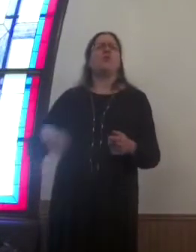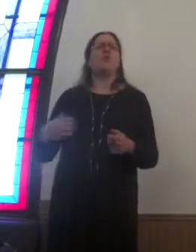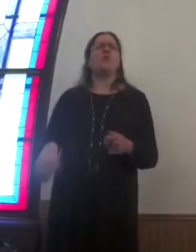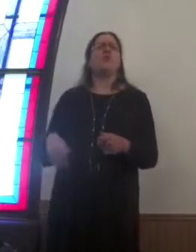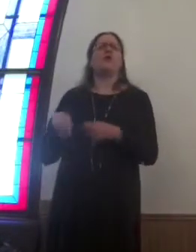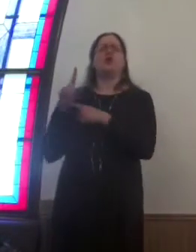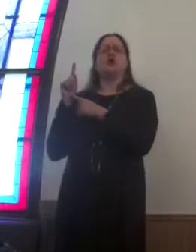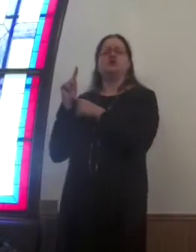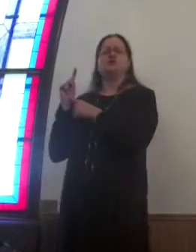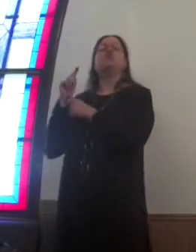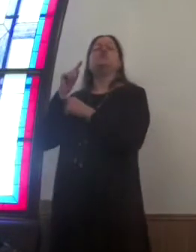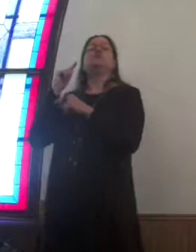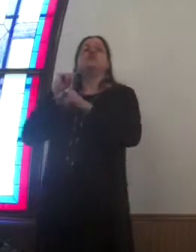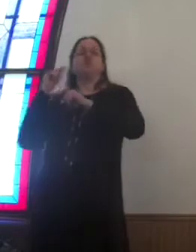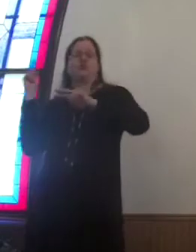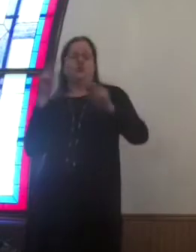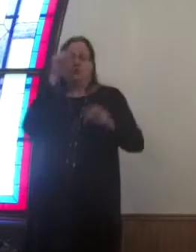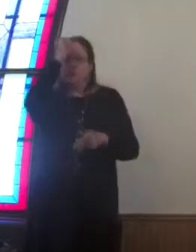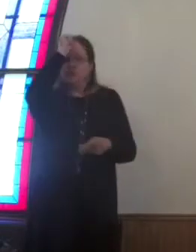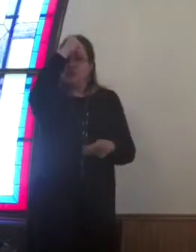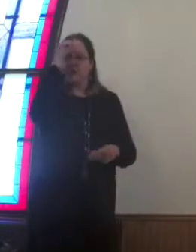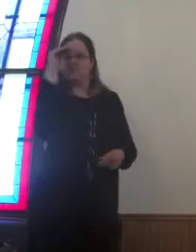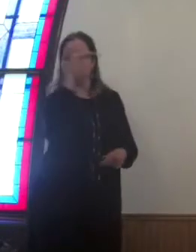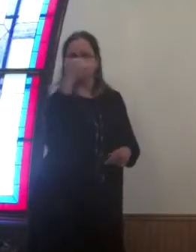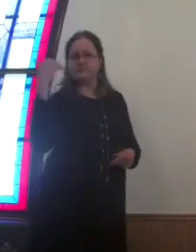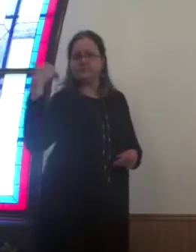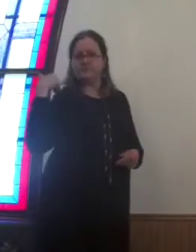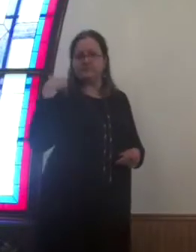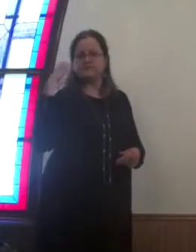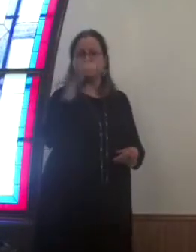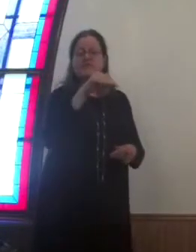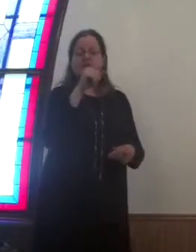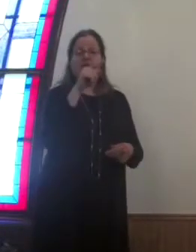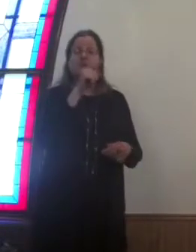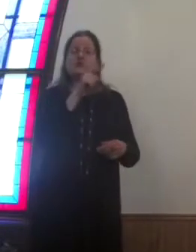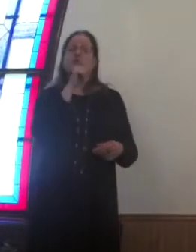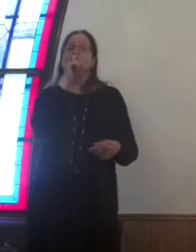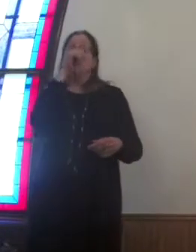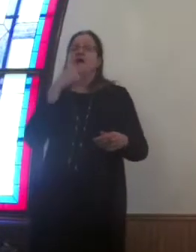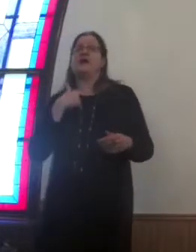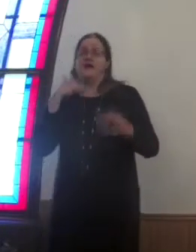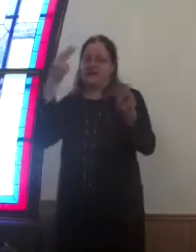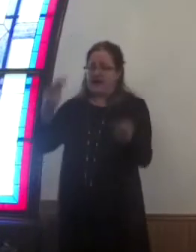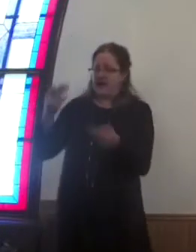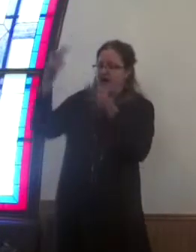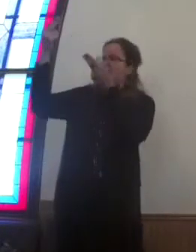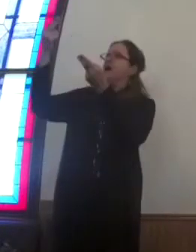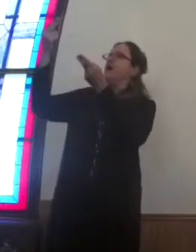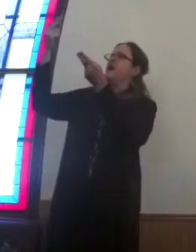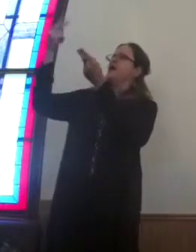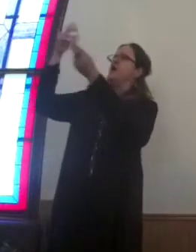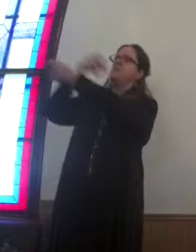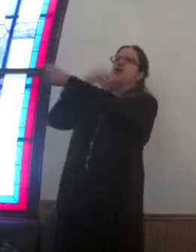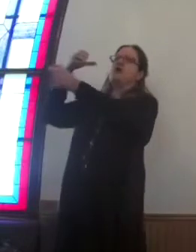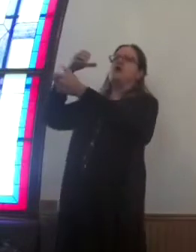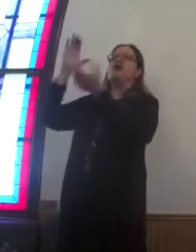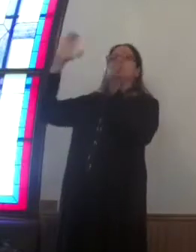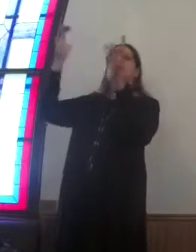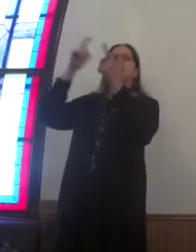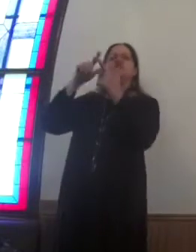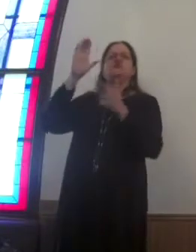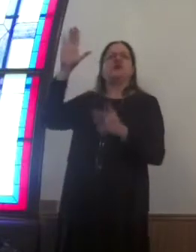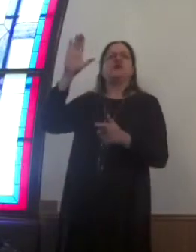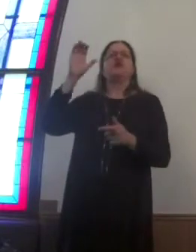Tutu reminded them that he served a higher power than their political authority.